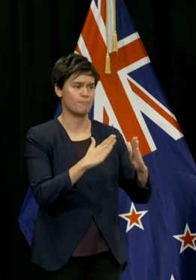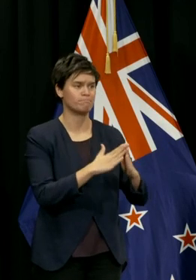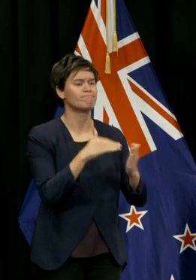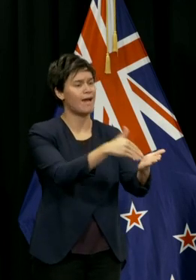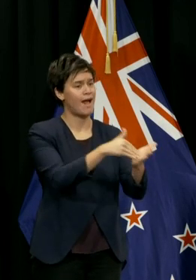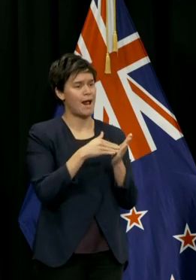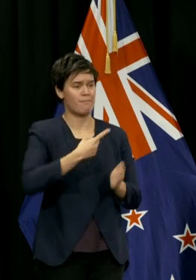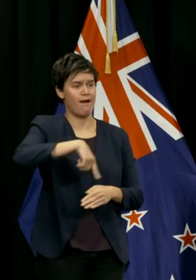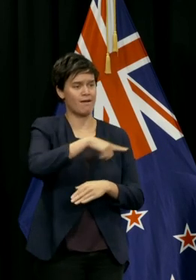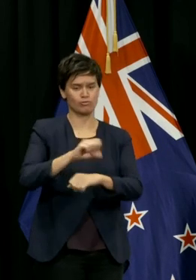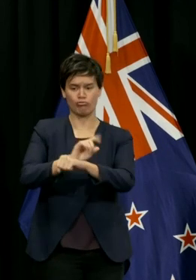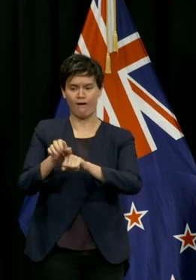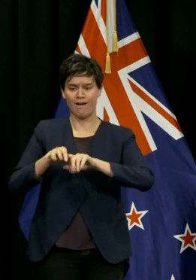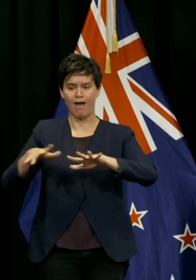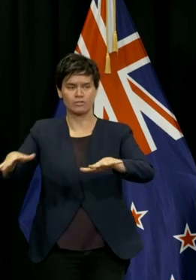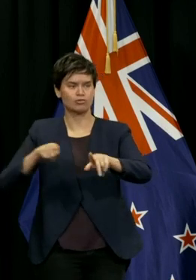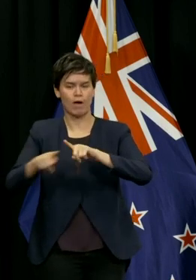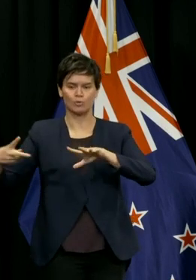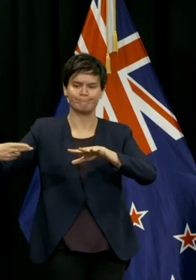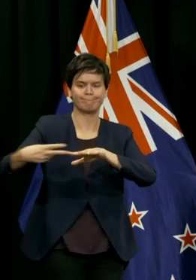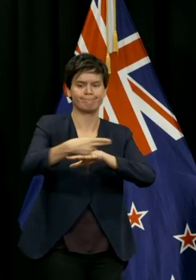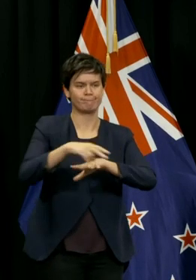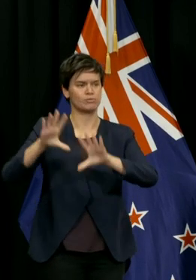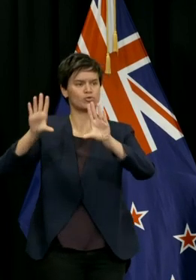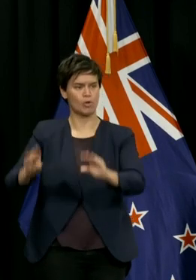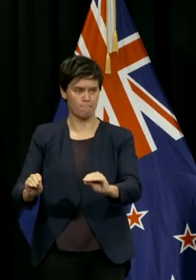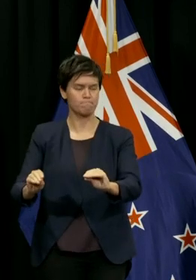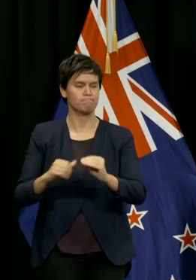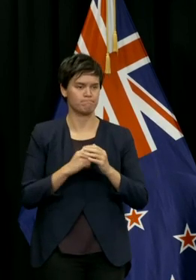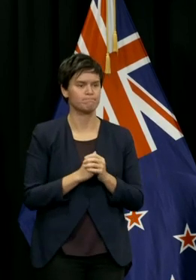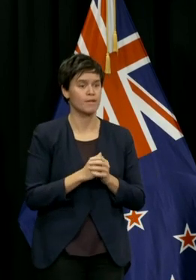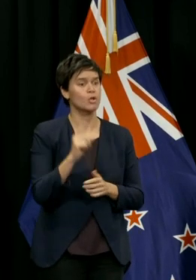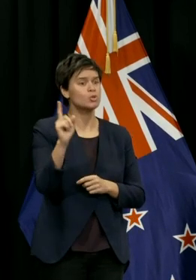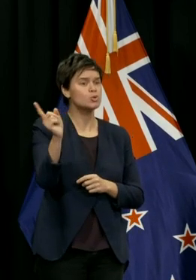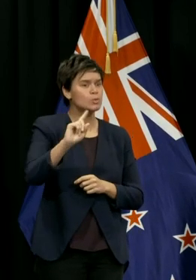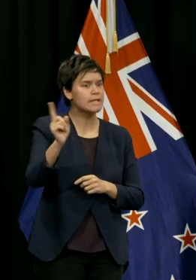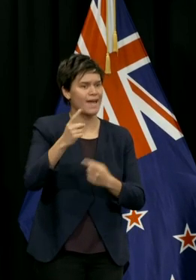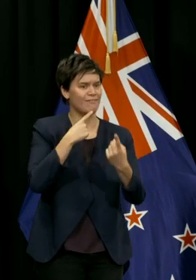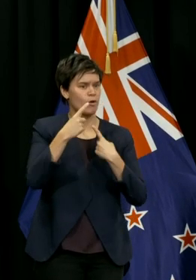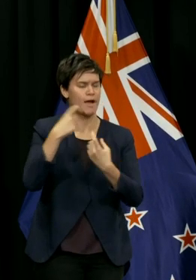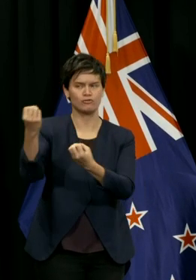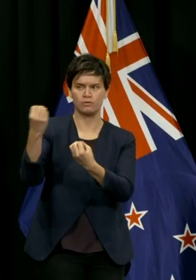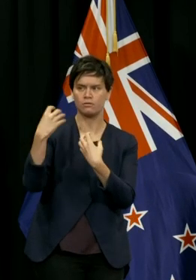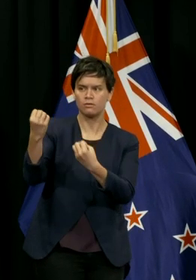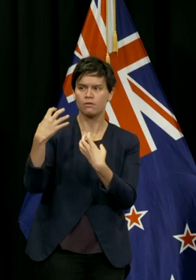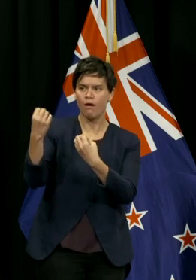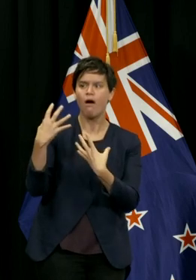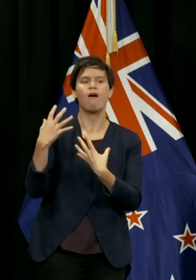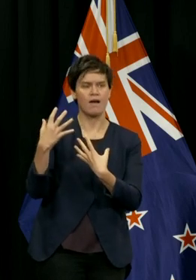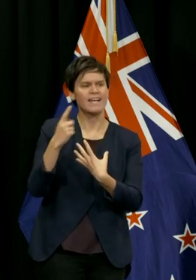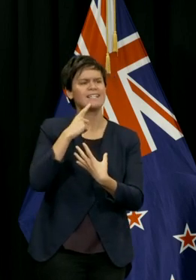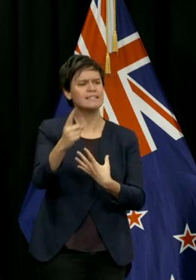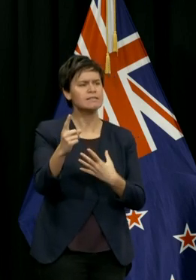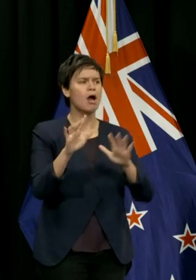chain of COVID-19. The reports I have had to date is that everything, broadly, is running